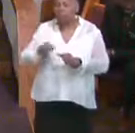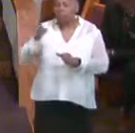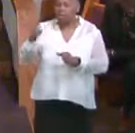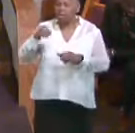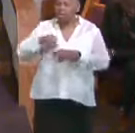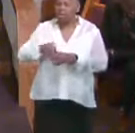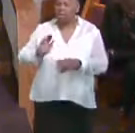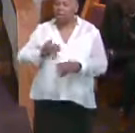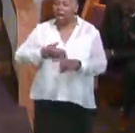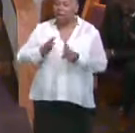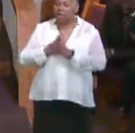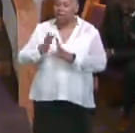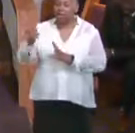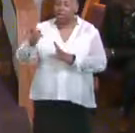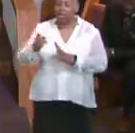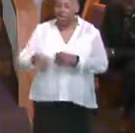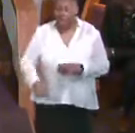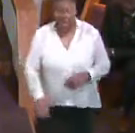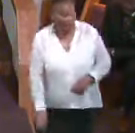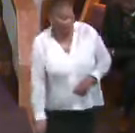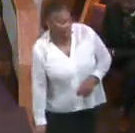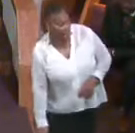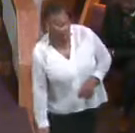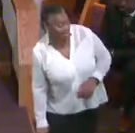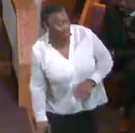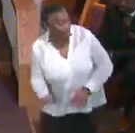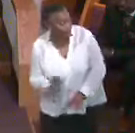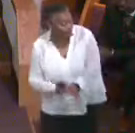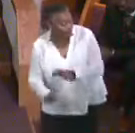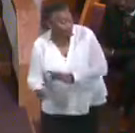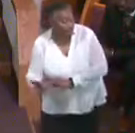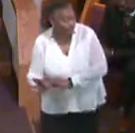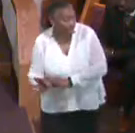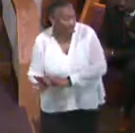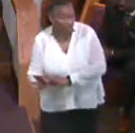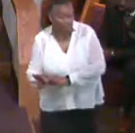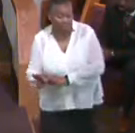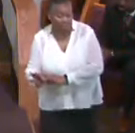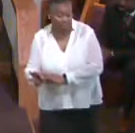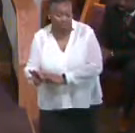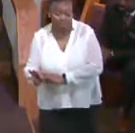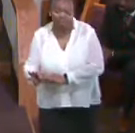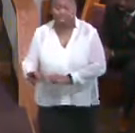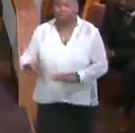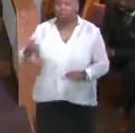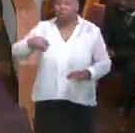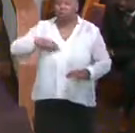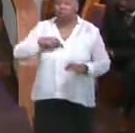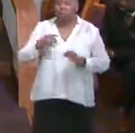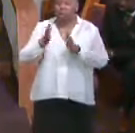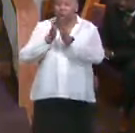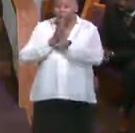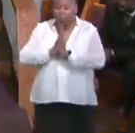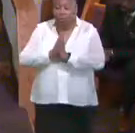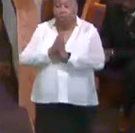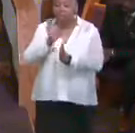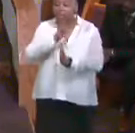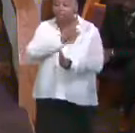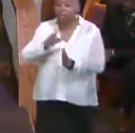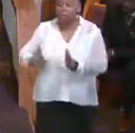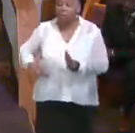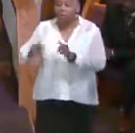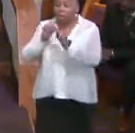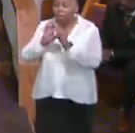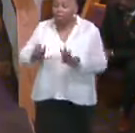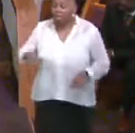this Thursday, he is going to have a knee replacement. Amen. And so we're praying that the Lord will bless him through the process.